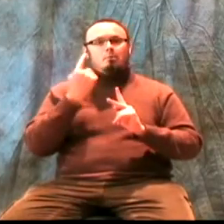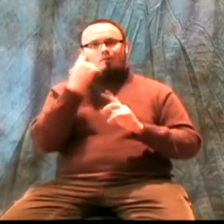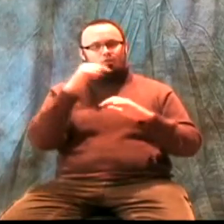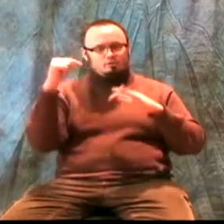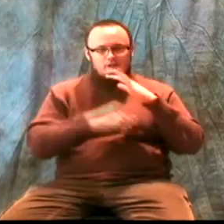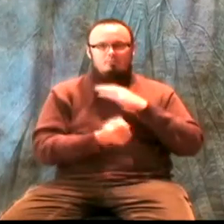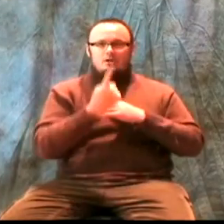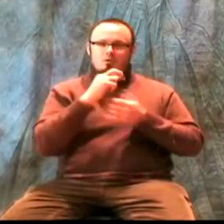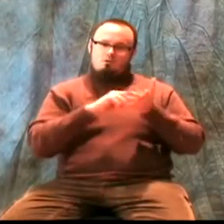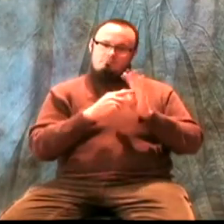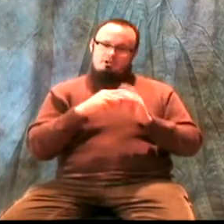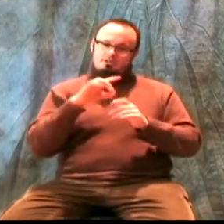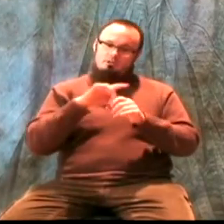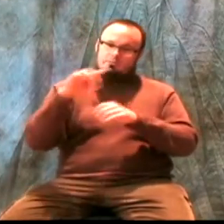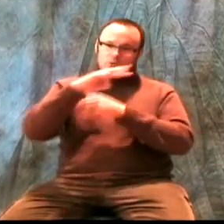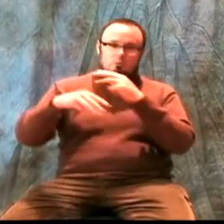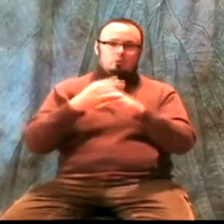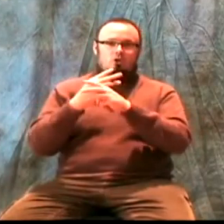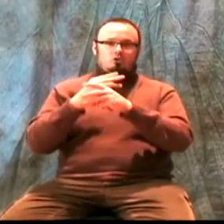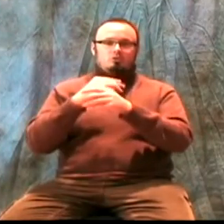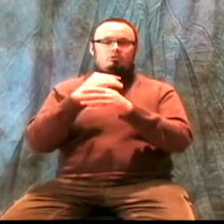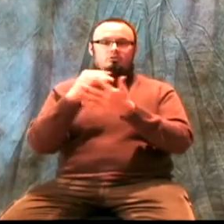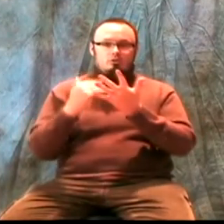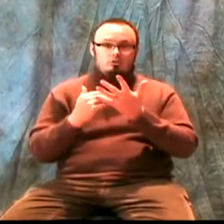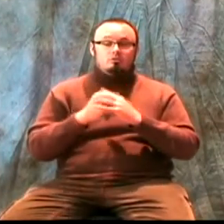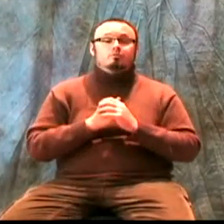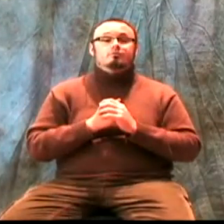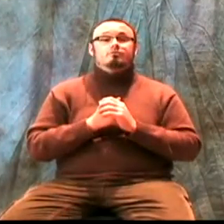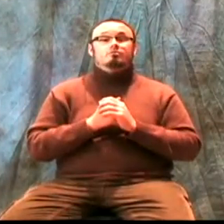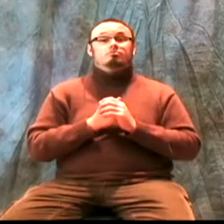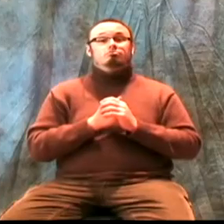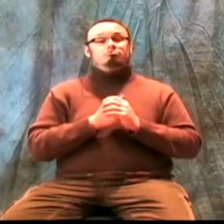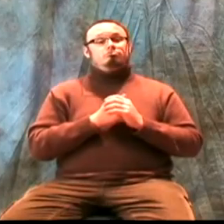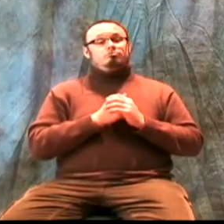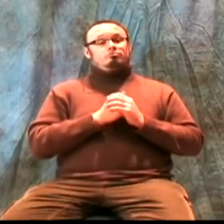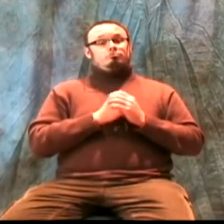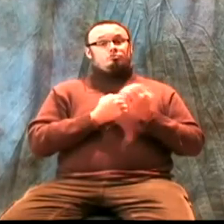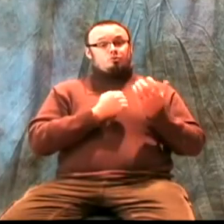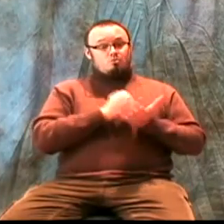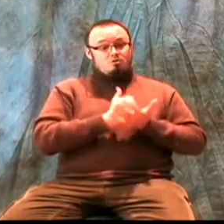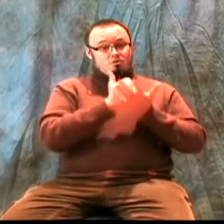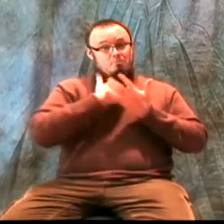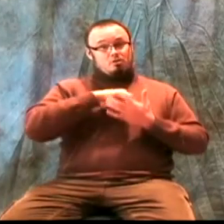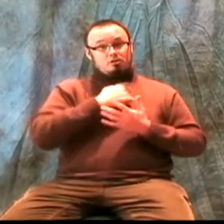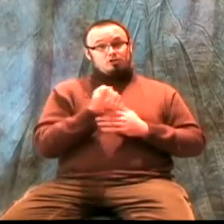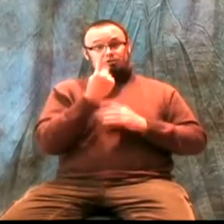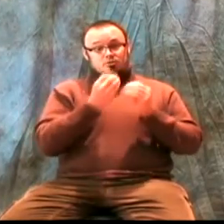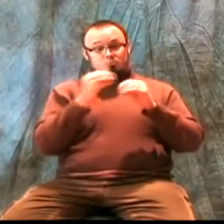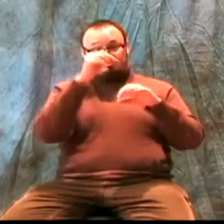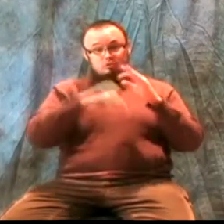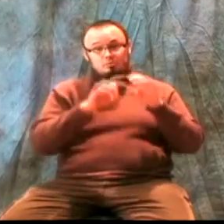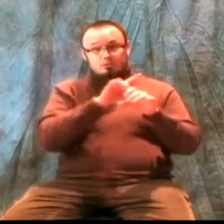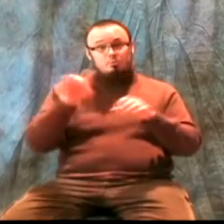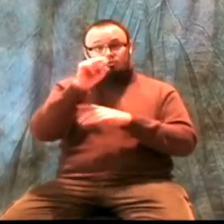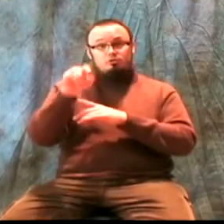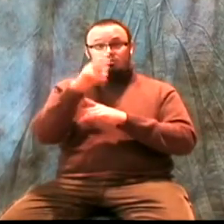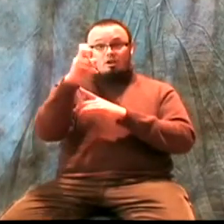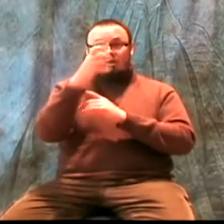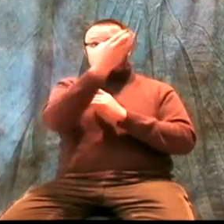of the spiritual world. To aid our ability to understand the spiritual side, God gave